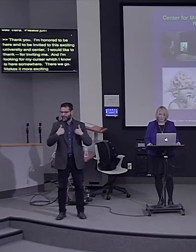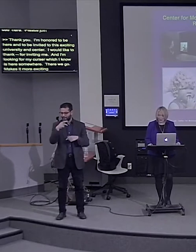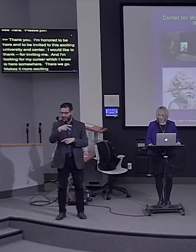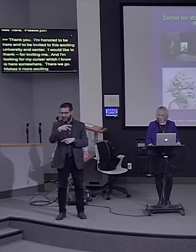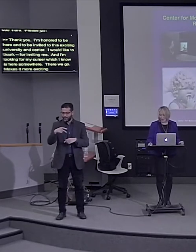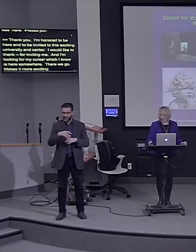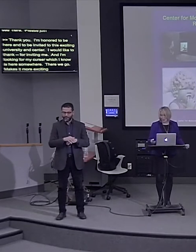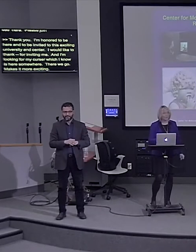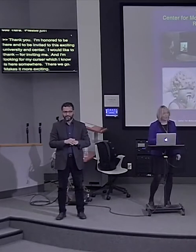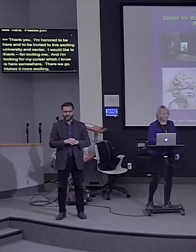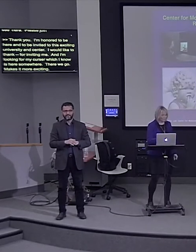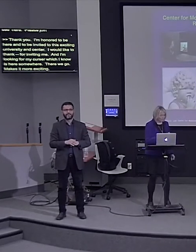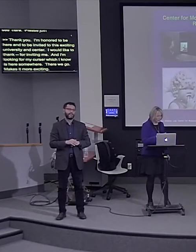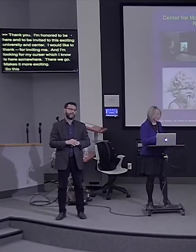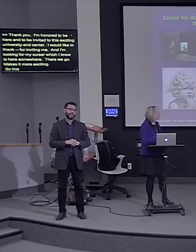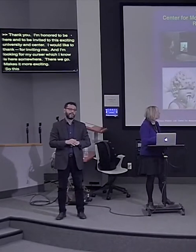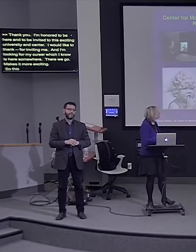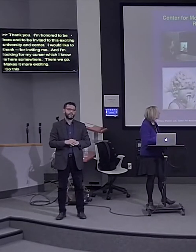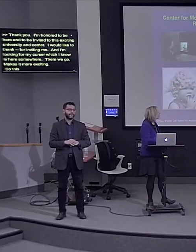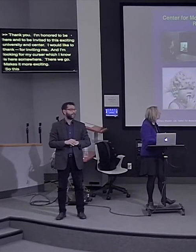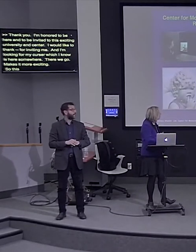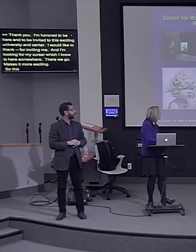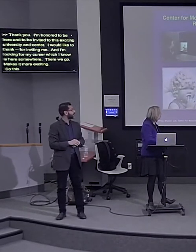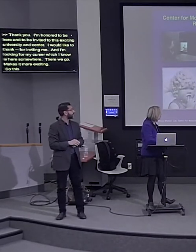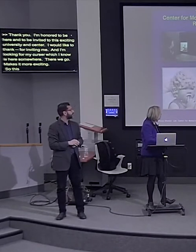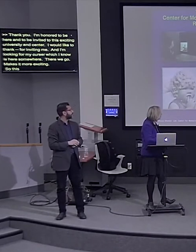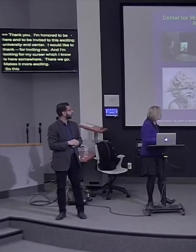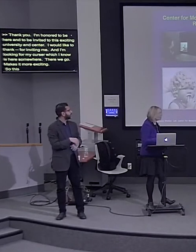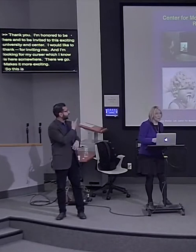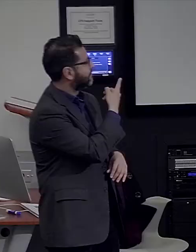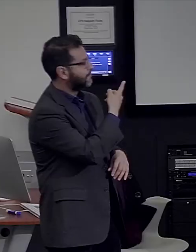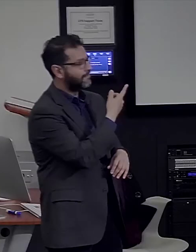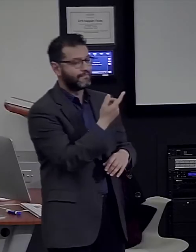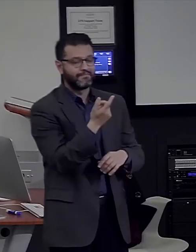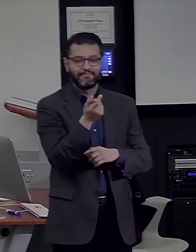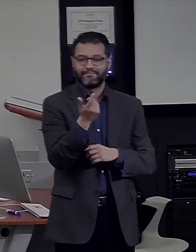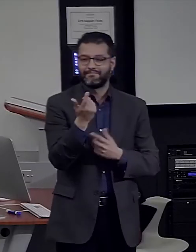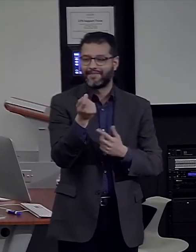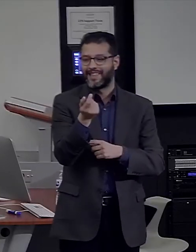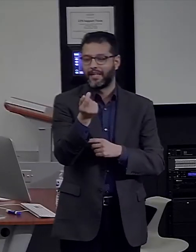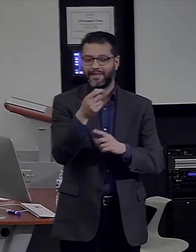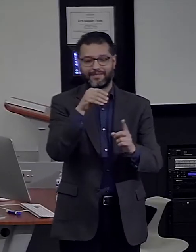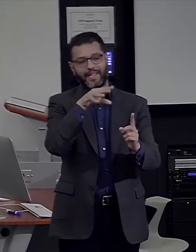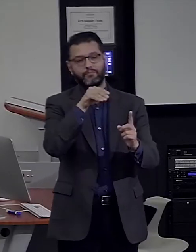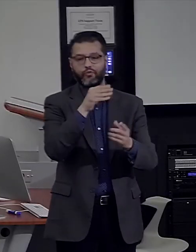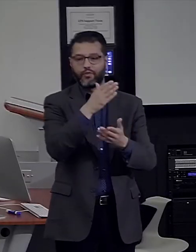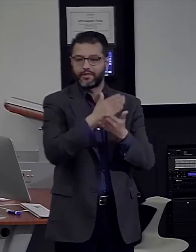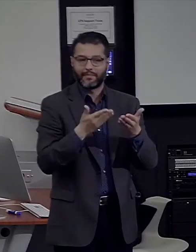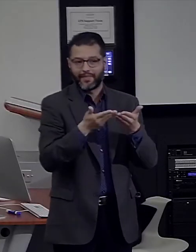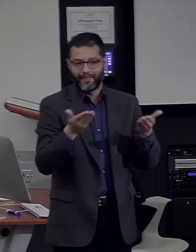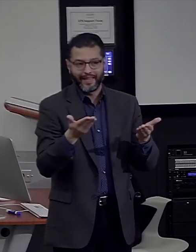so this is a little snapshot of some of the things I do in my lab